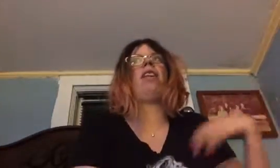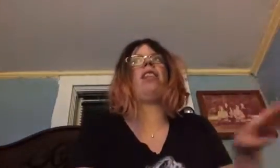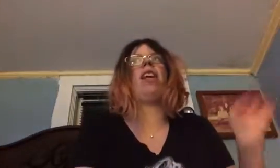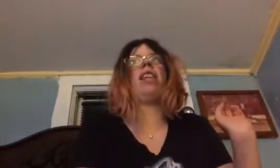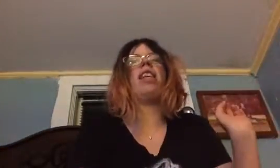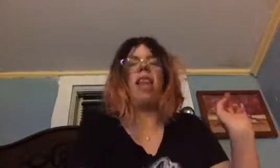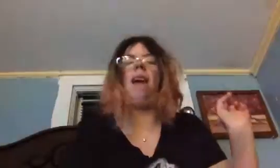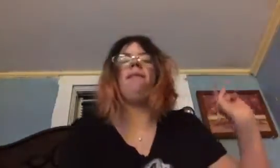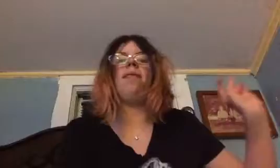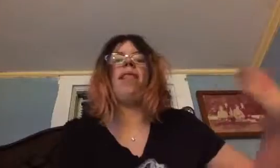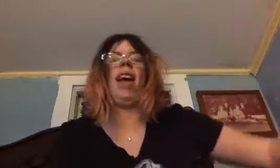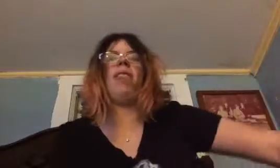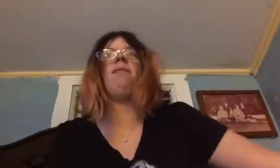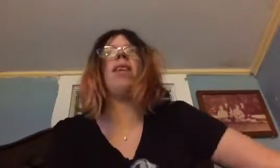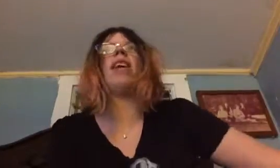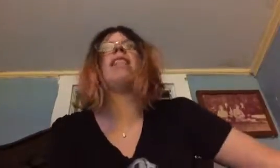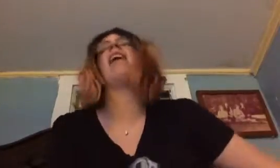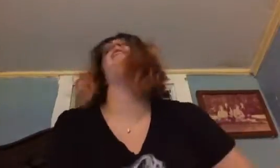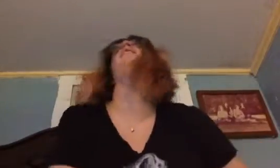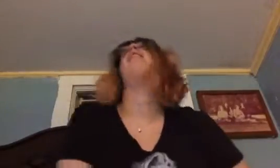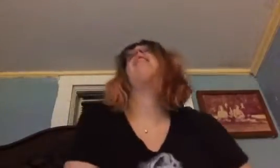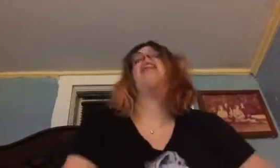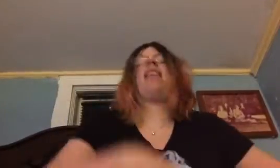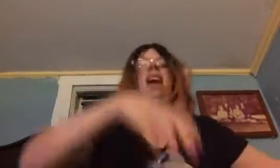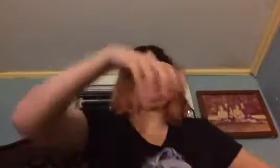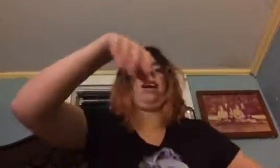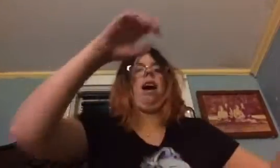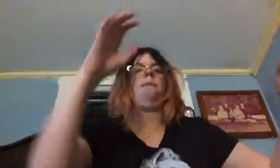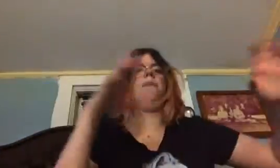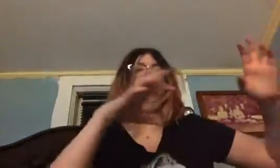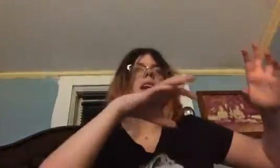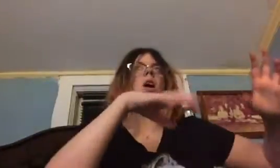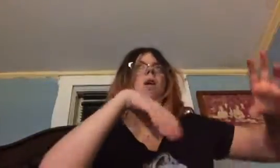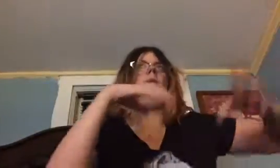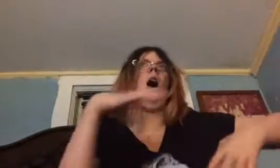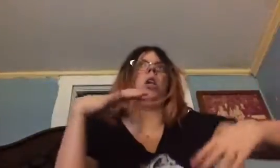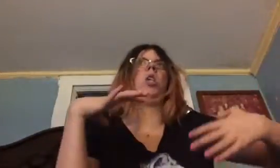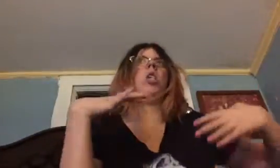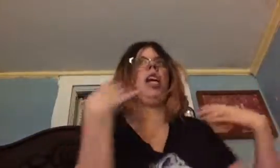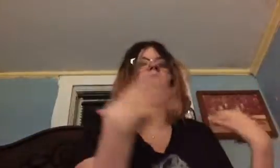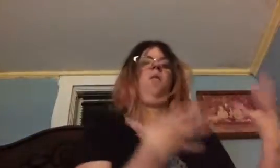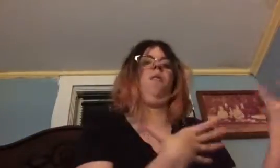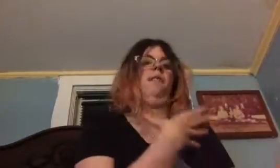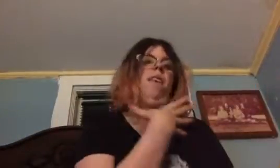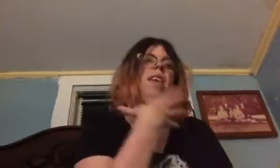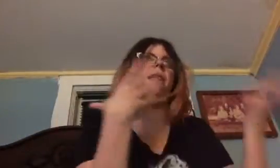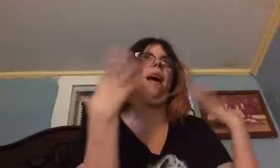end she says, "Yep, that's me." So that's kind of like update homage to That So Raven and